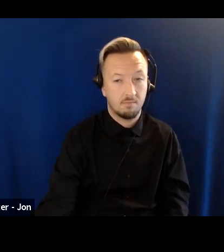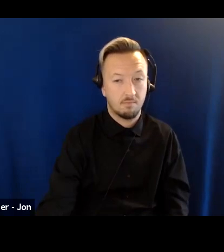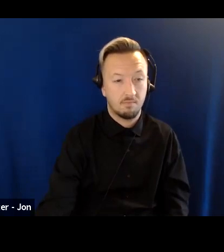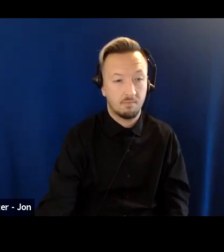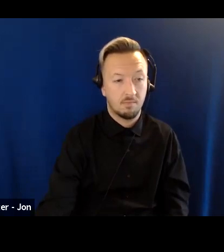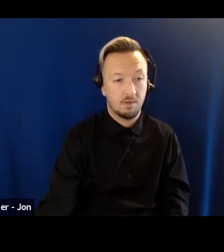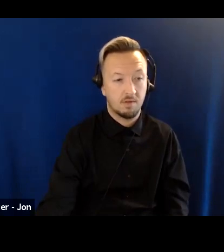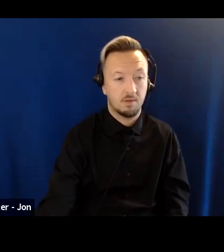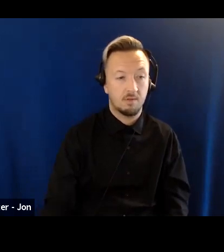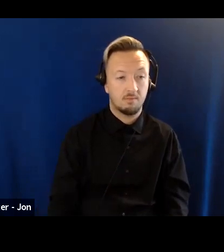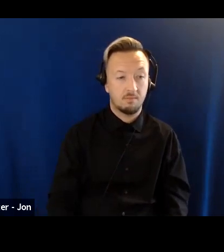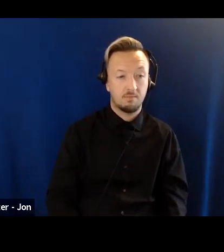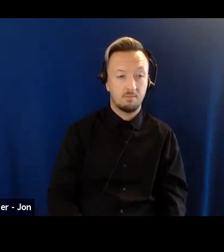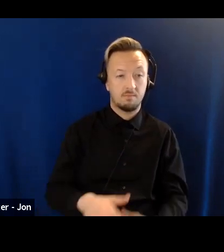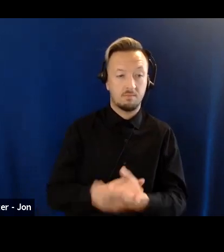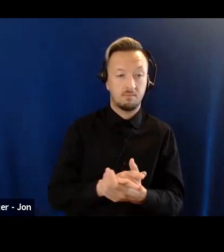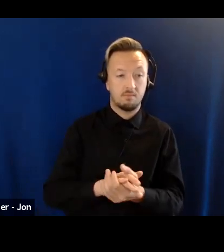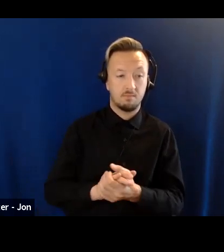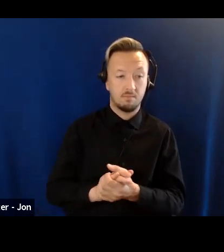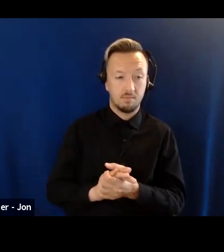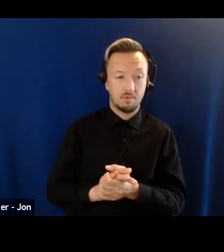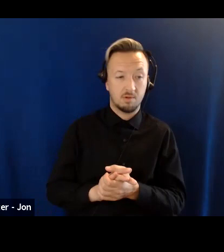sorry. So we do work with